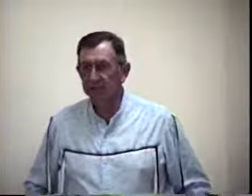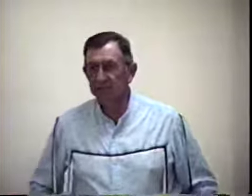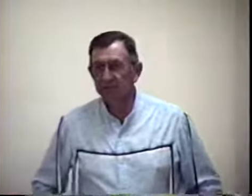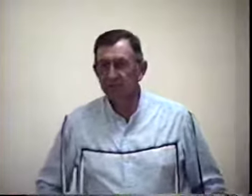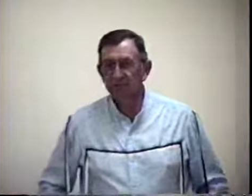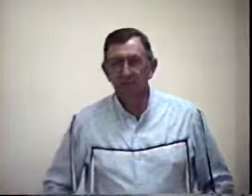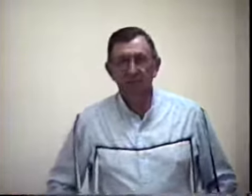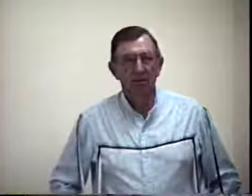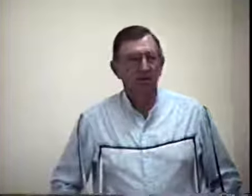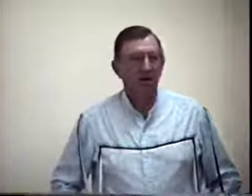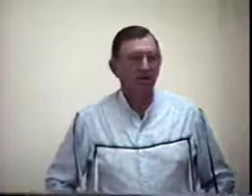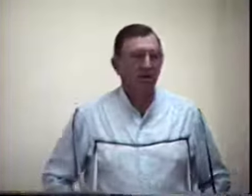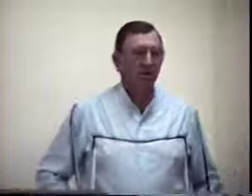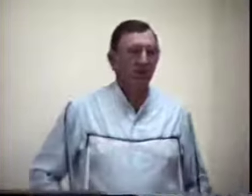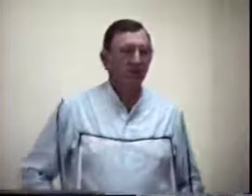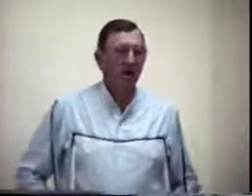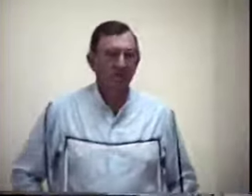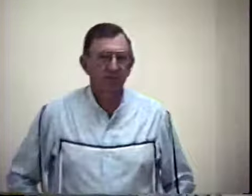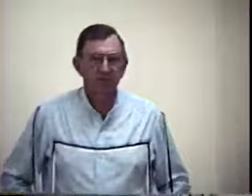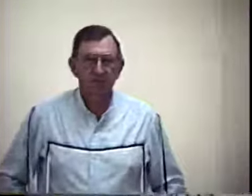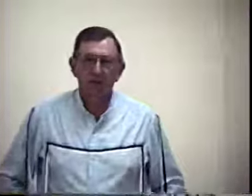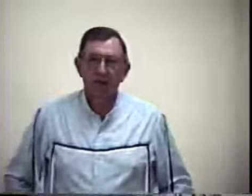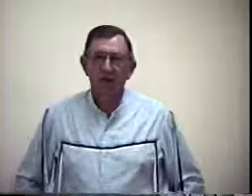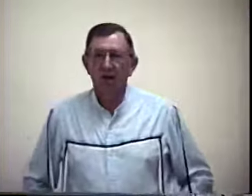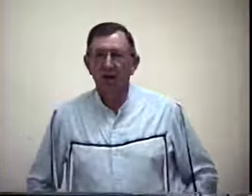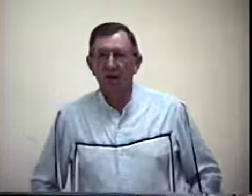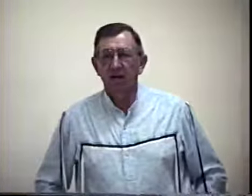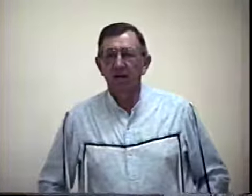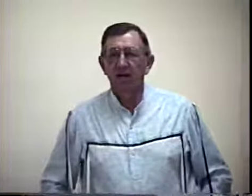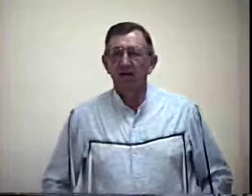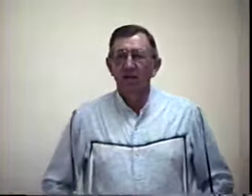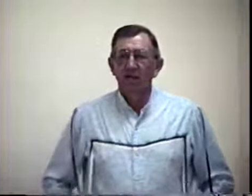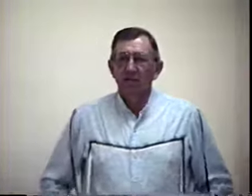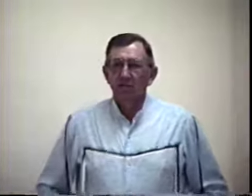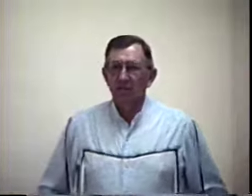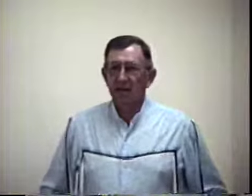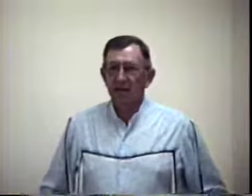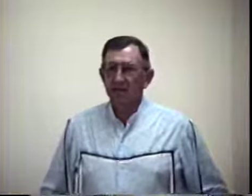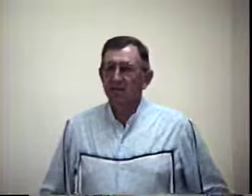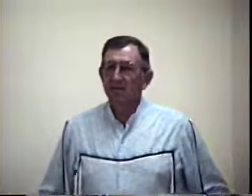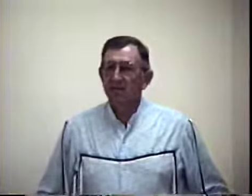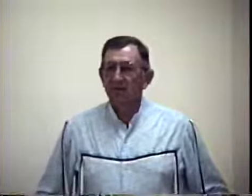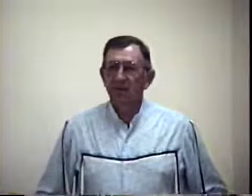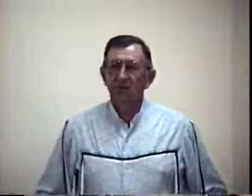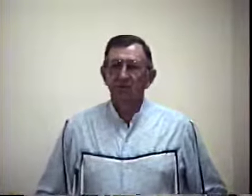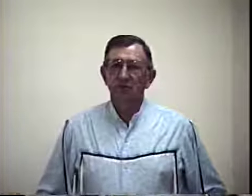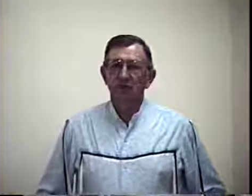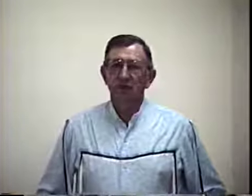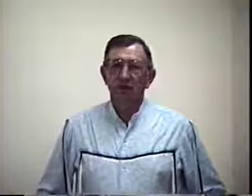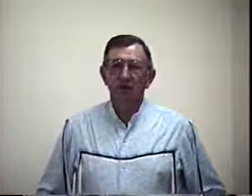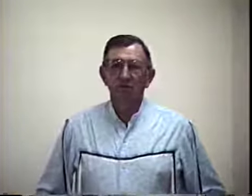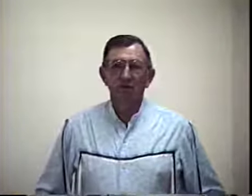dances, the traditional way of life. I was asked several years with the